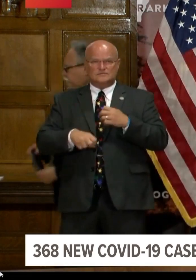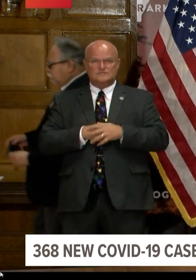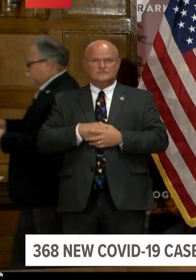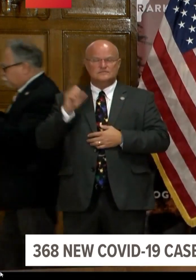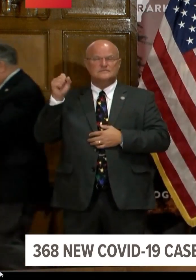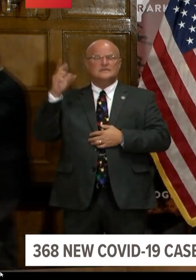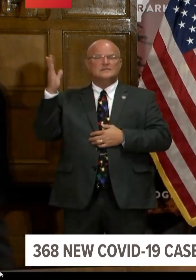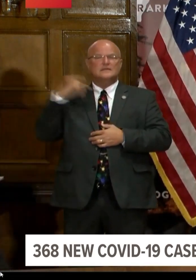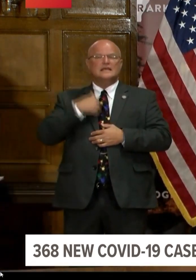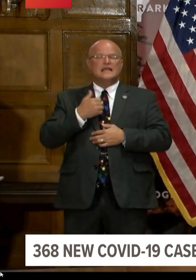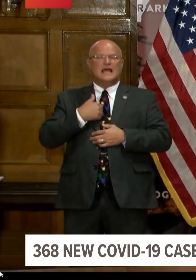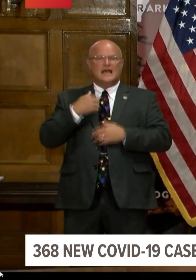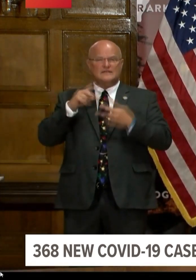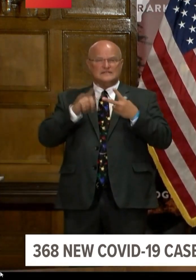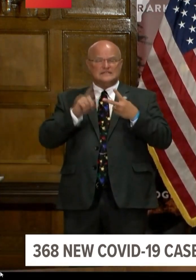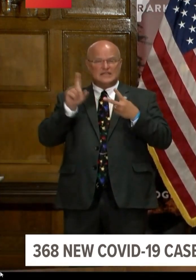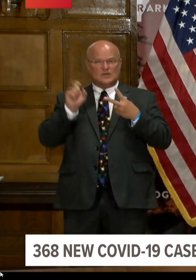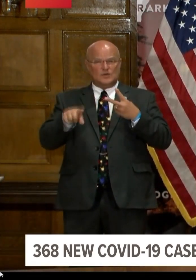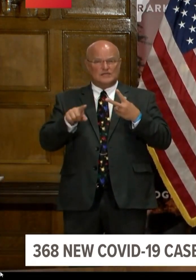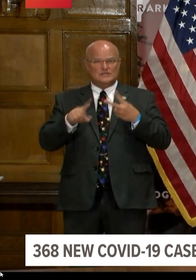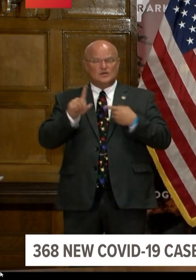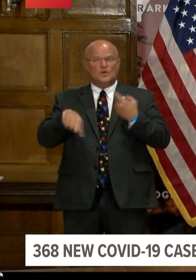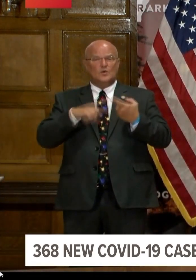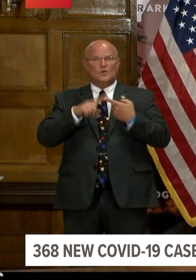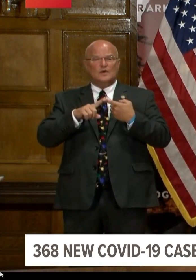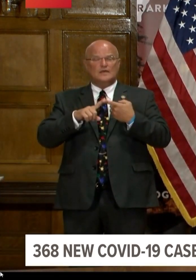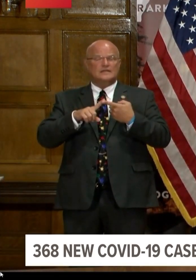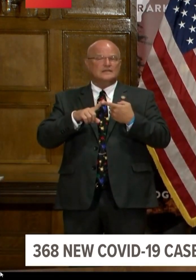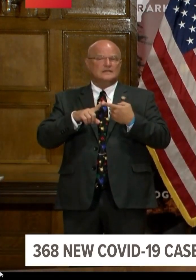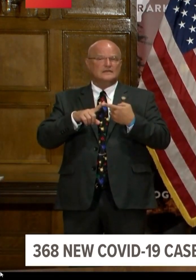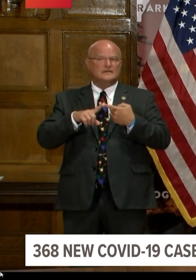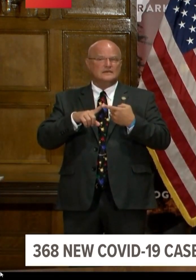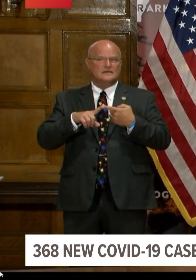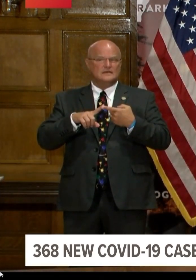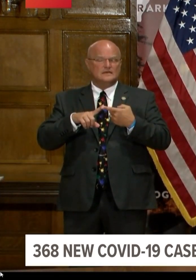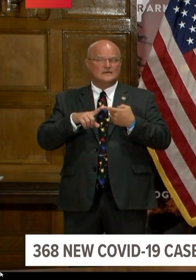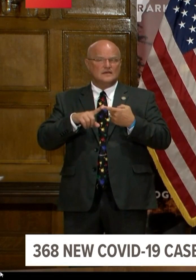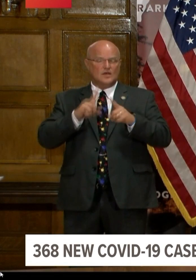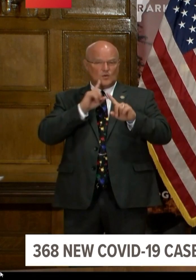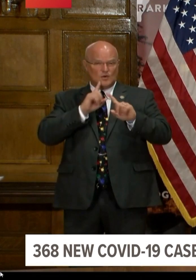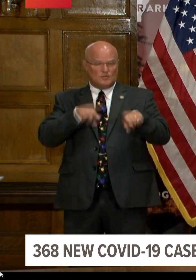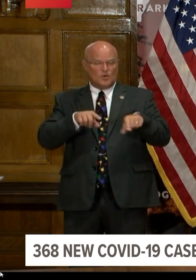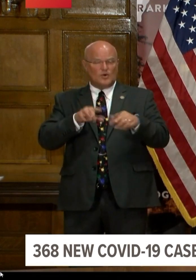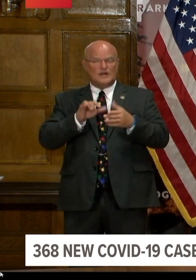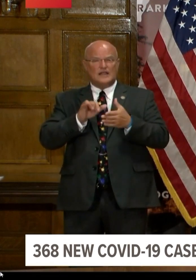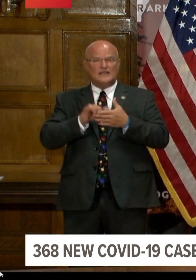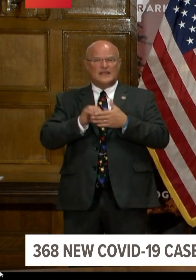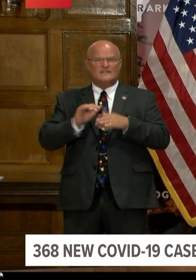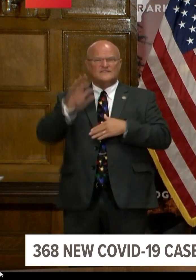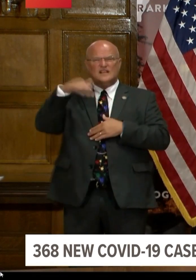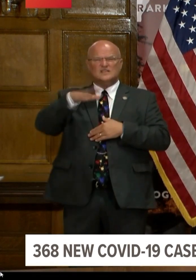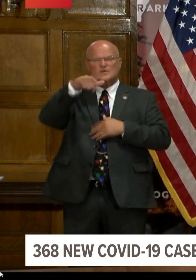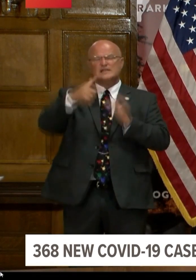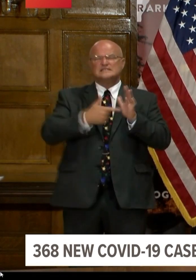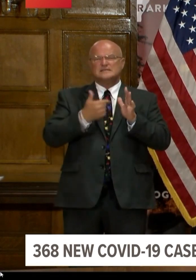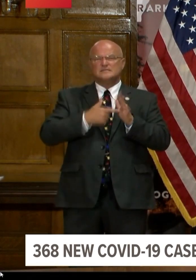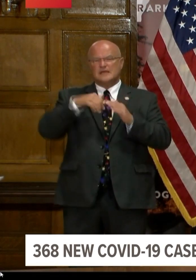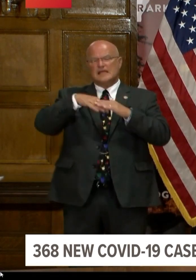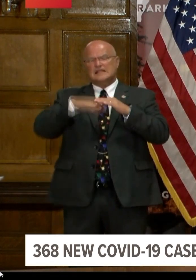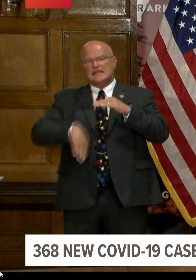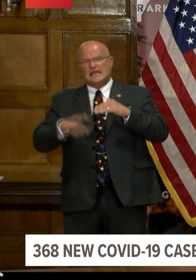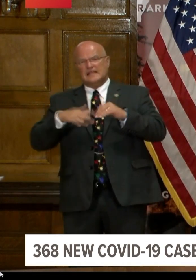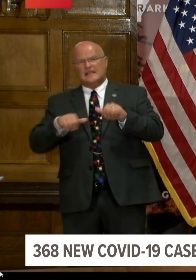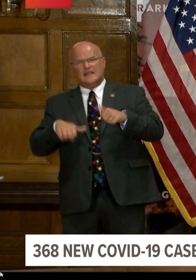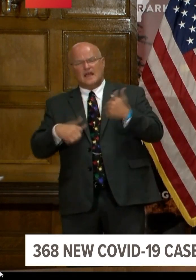Yes, please. And I do have a second question. When it comes to hospitalizations, we've reported, a fluctuation. Sometimes it's less than the day